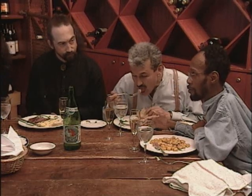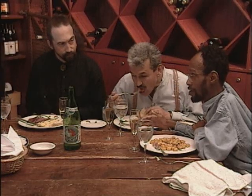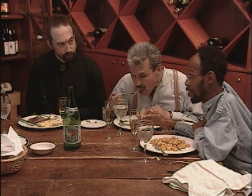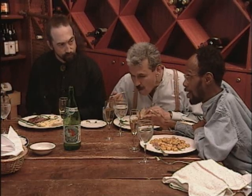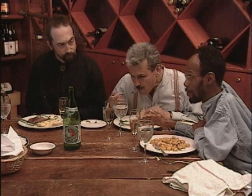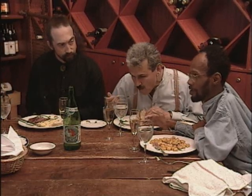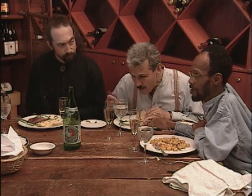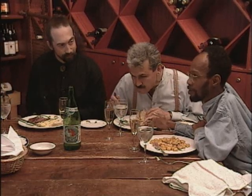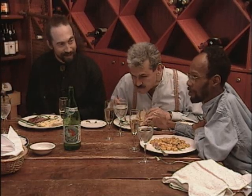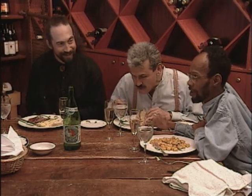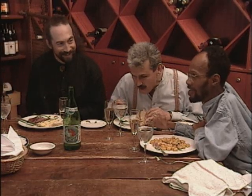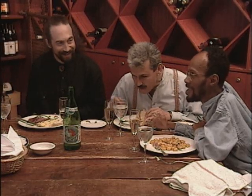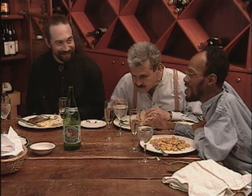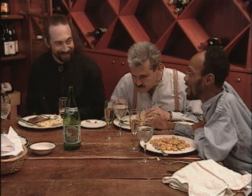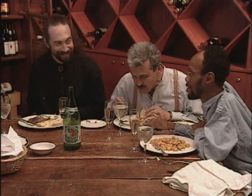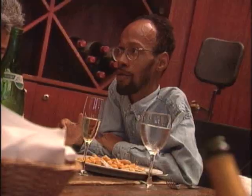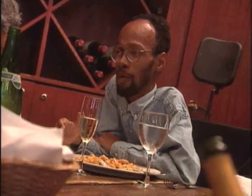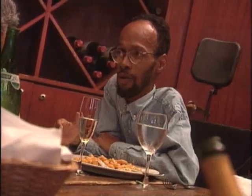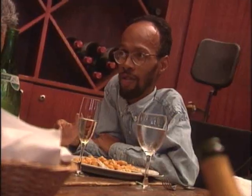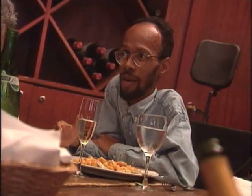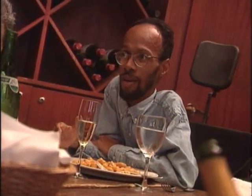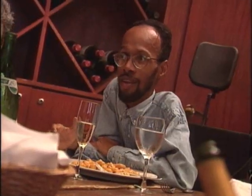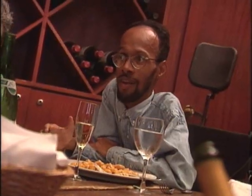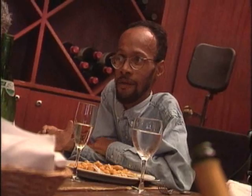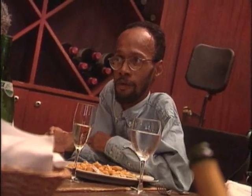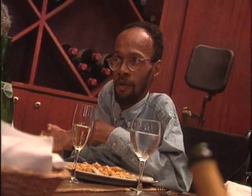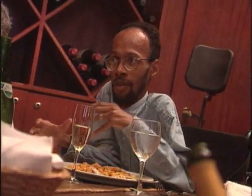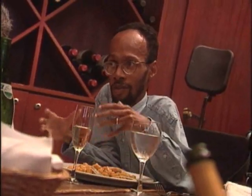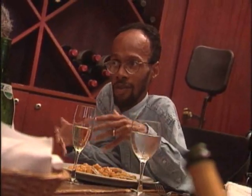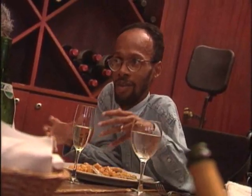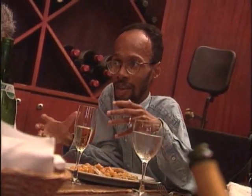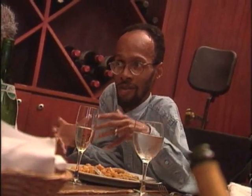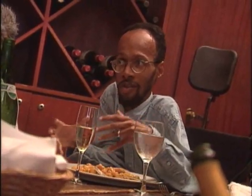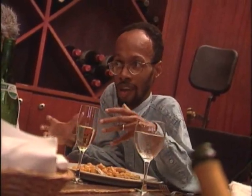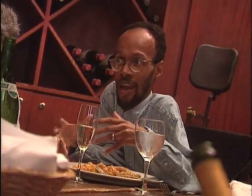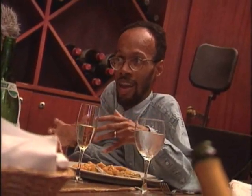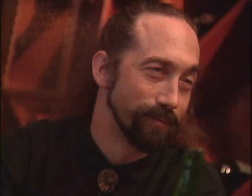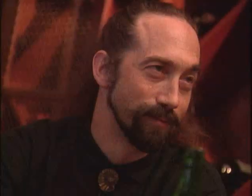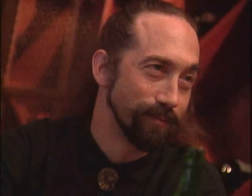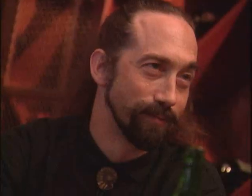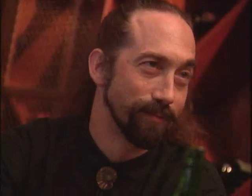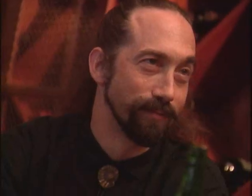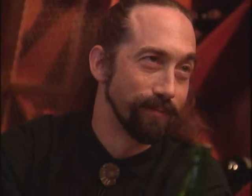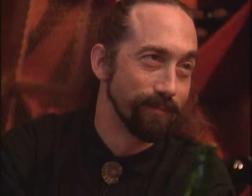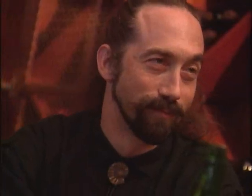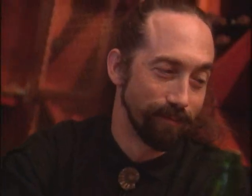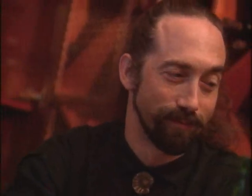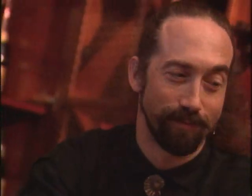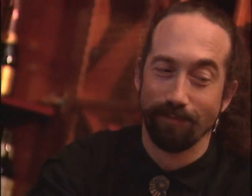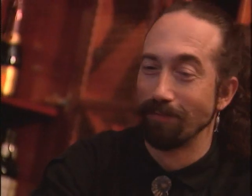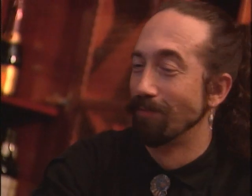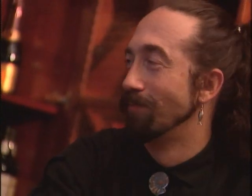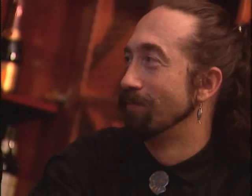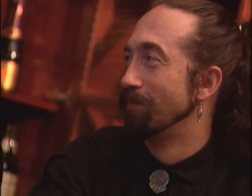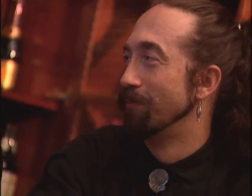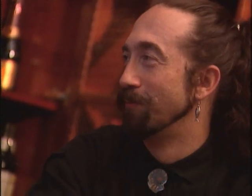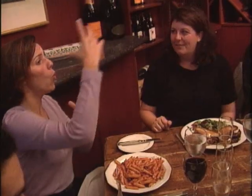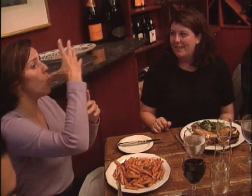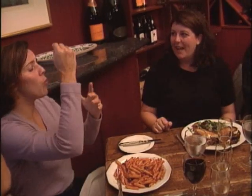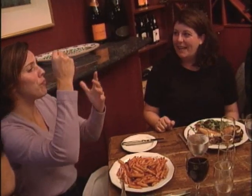break the law, but ignore the rules that are intended for this society that we have. You know, we have the technology to fly to